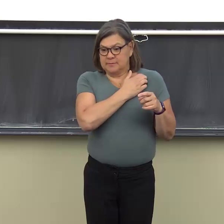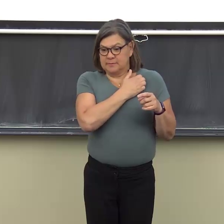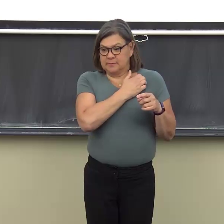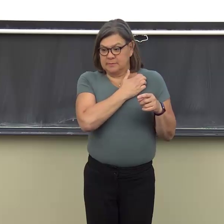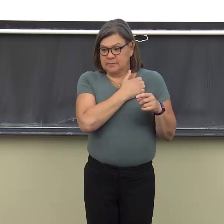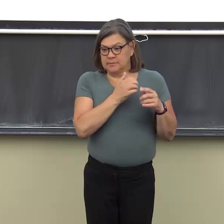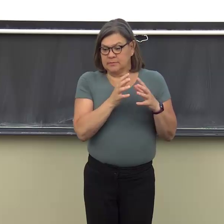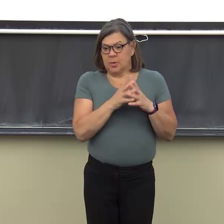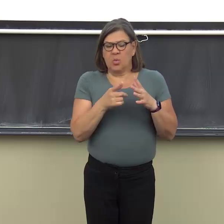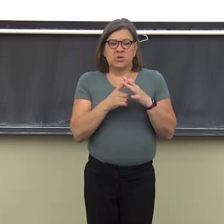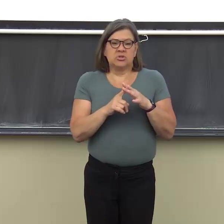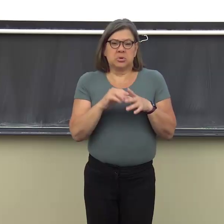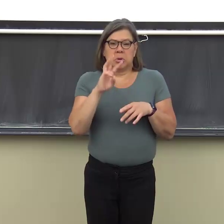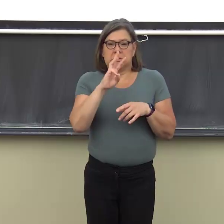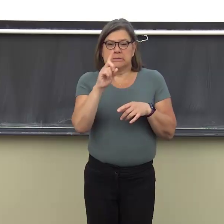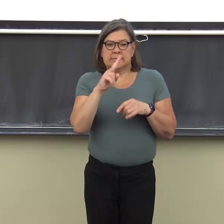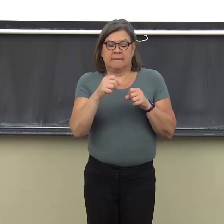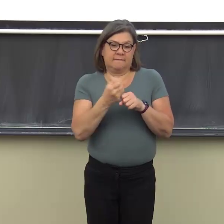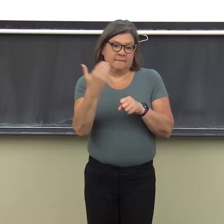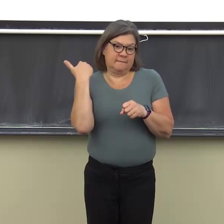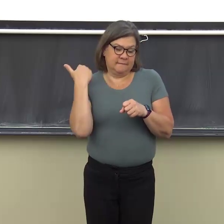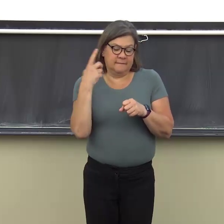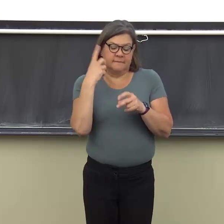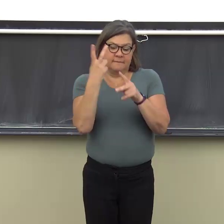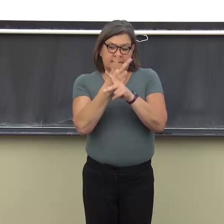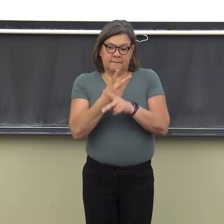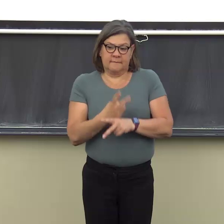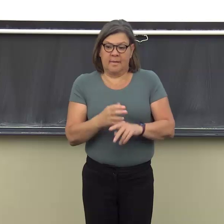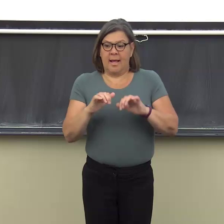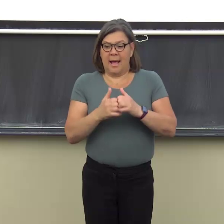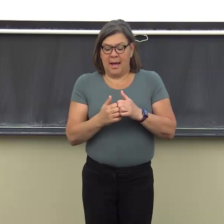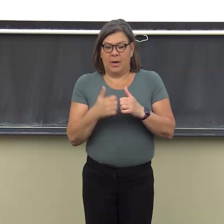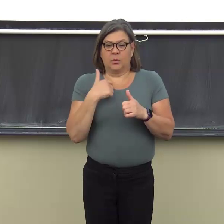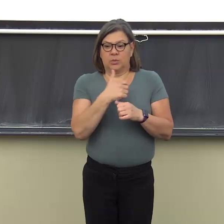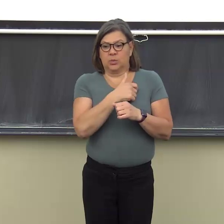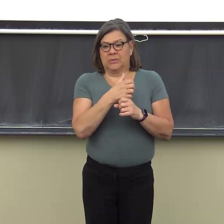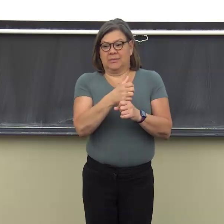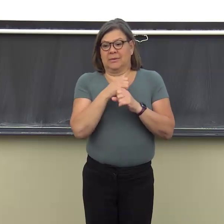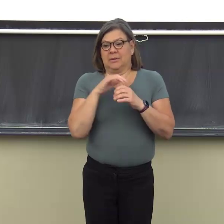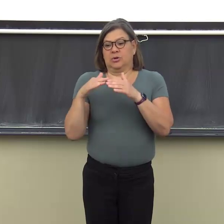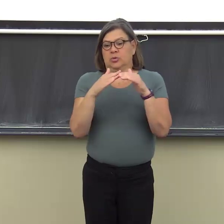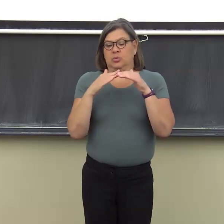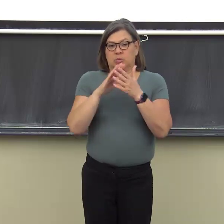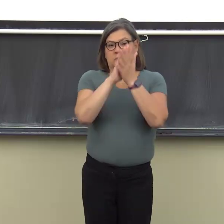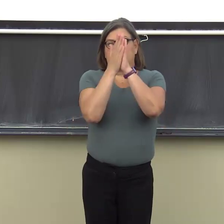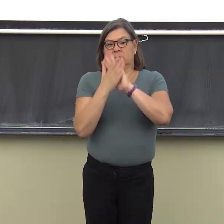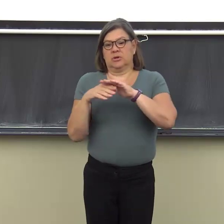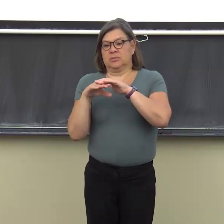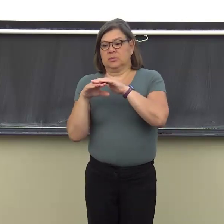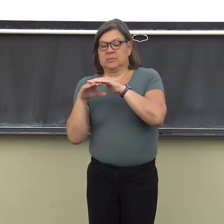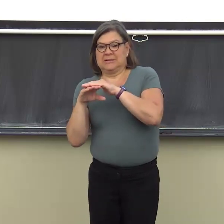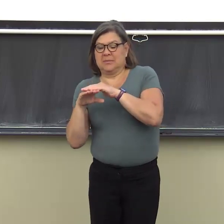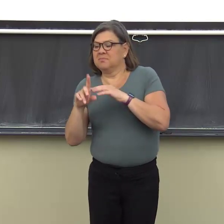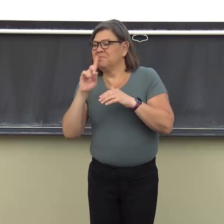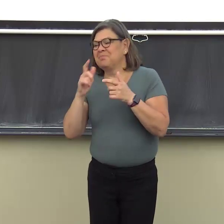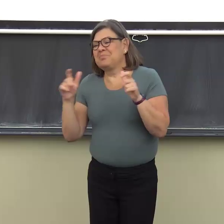started out about 6.5 years ago trying to figure out how do we get community to get companies,